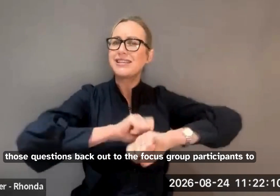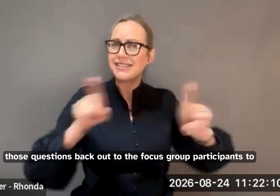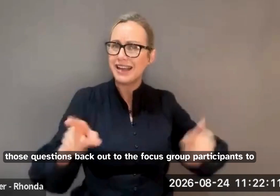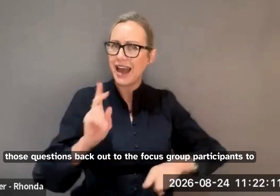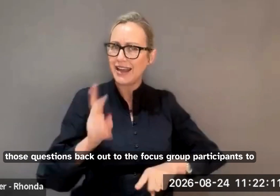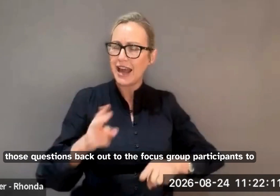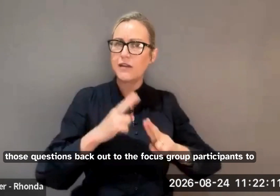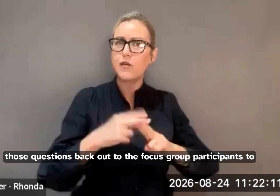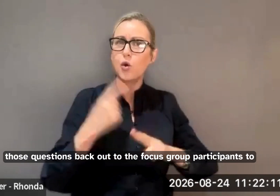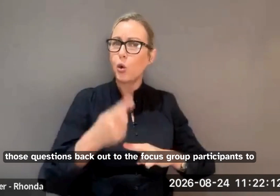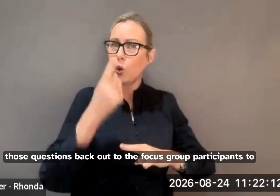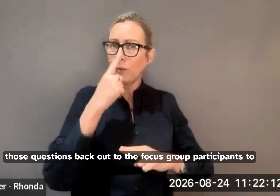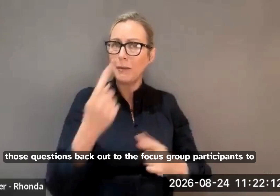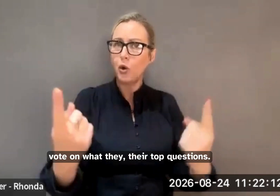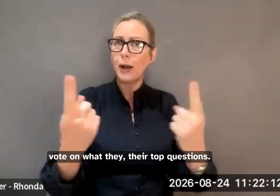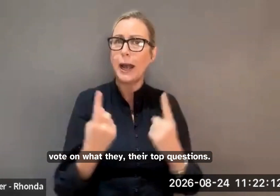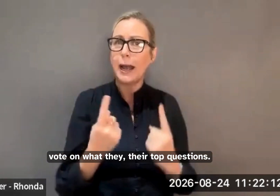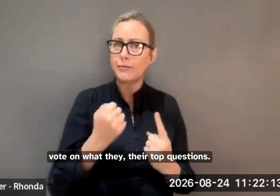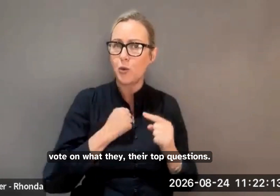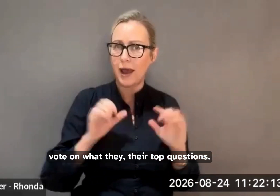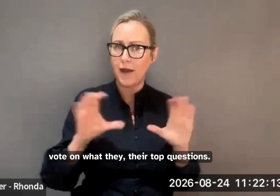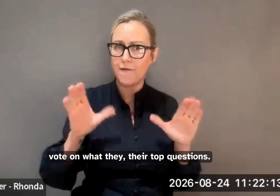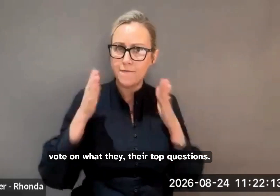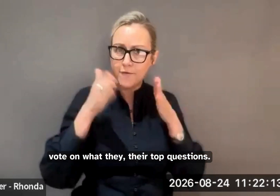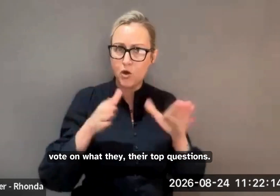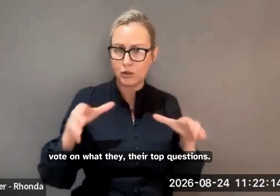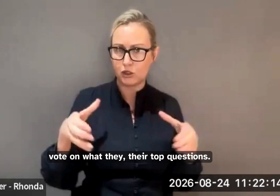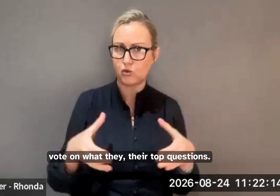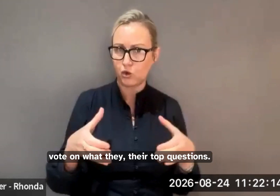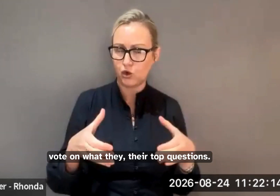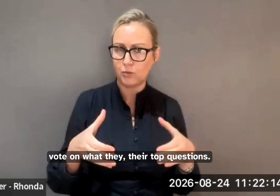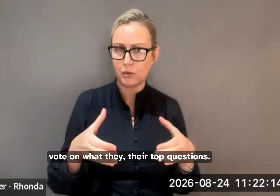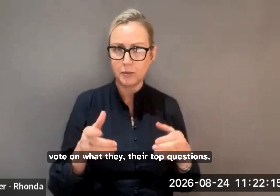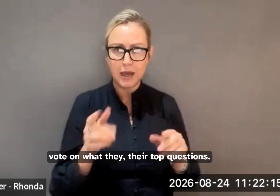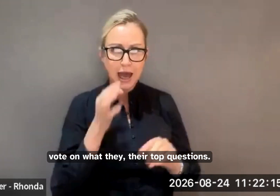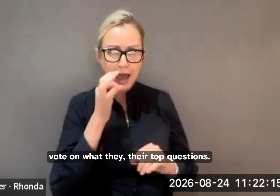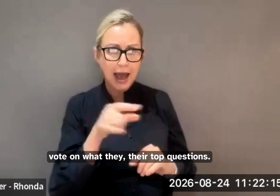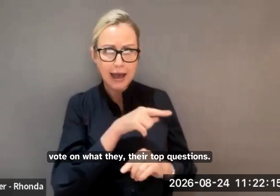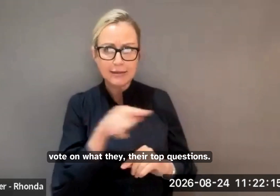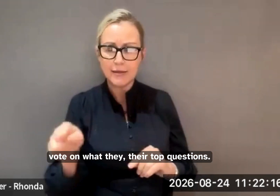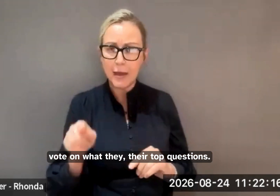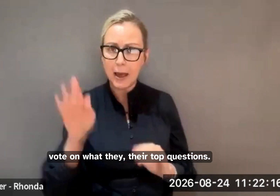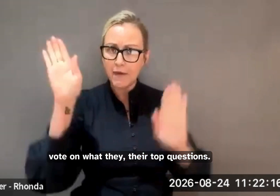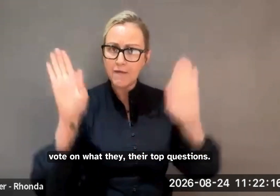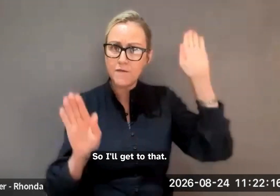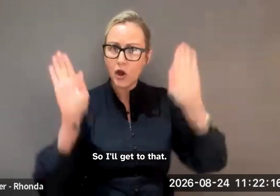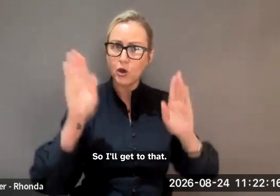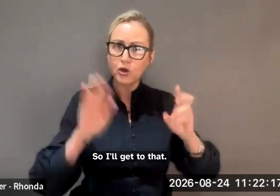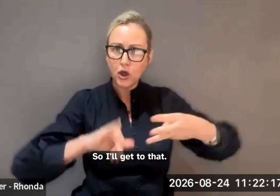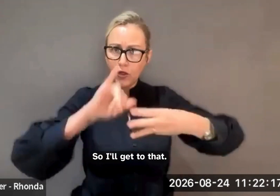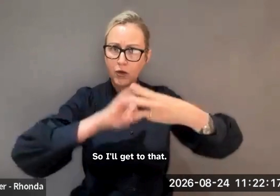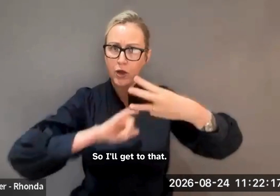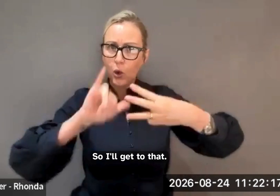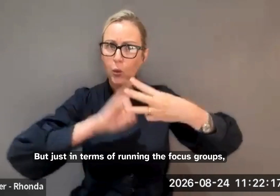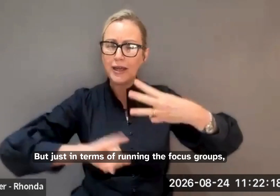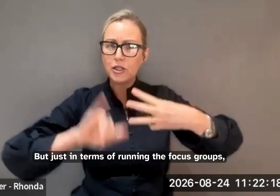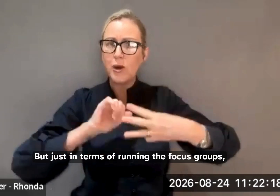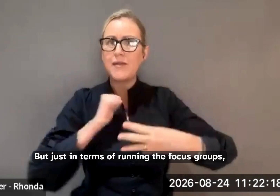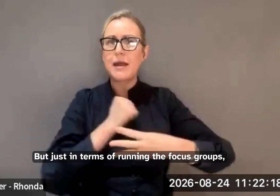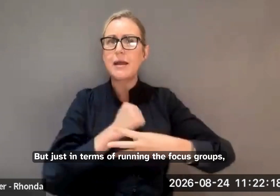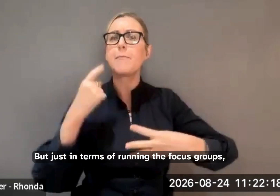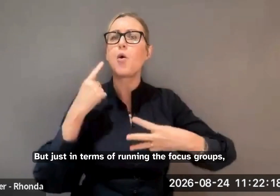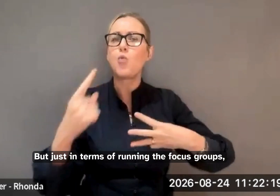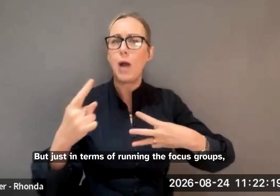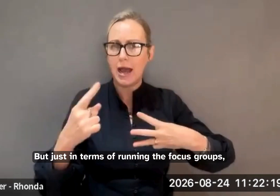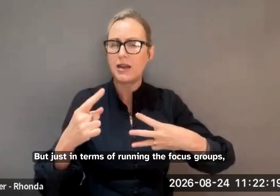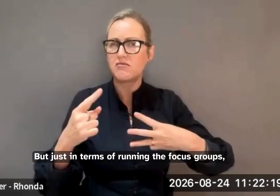group participants to vote on what their top questions. So I'll get to that. But